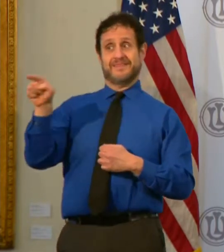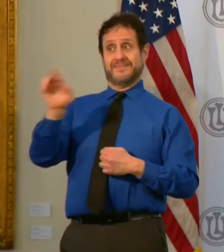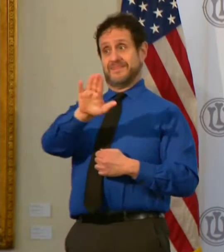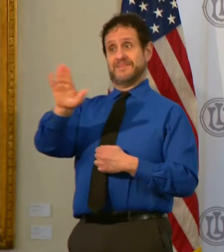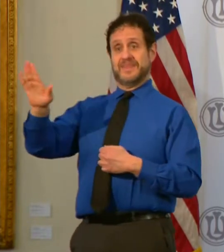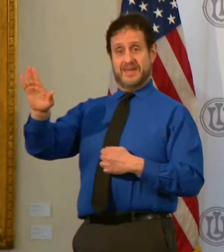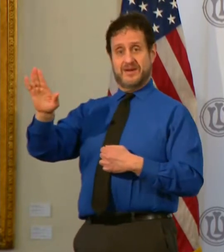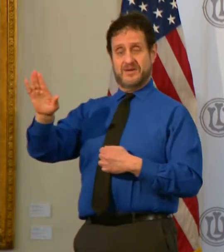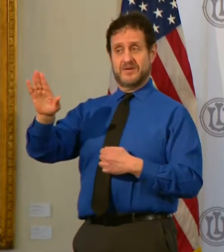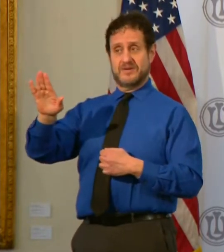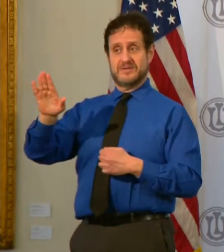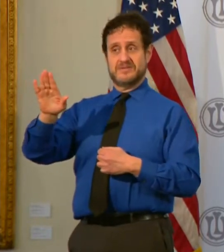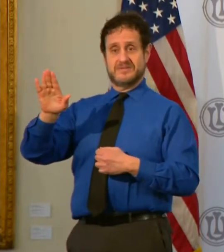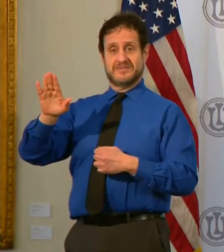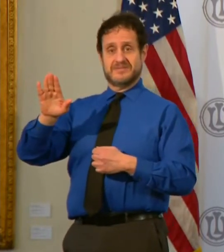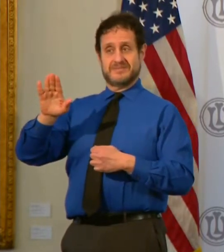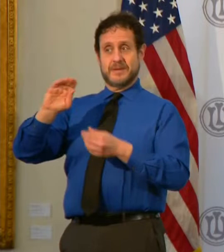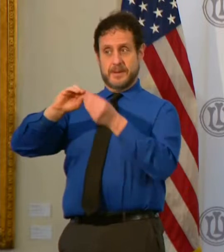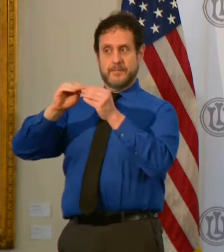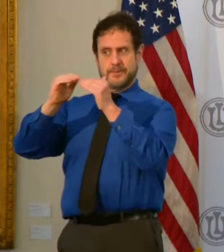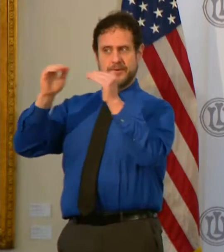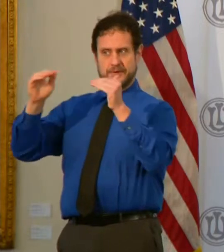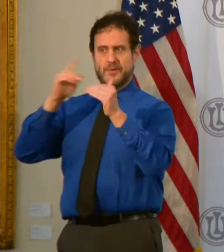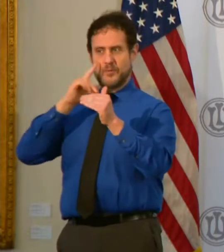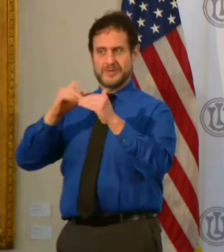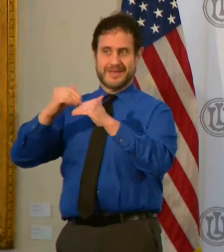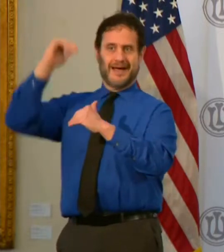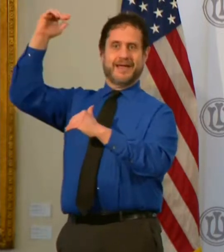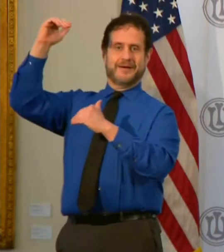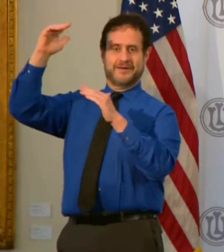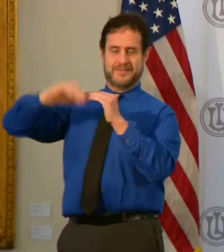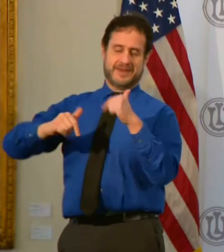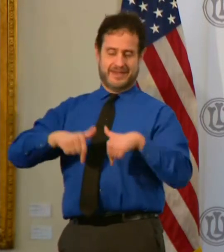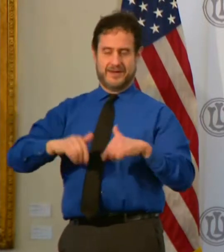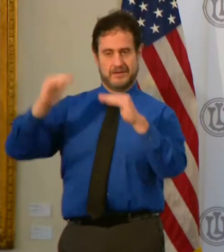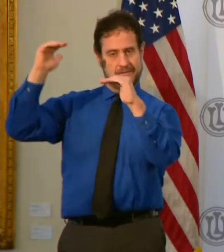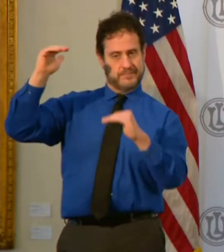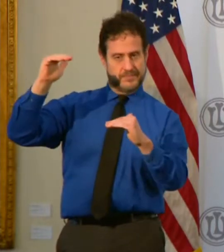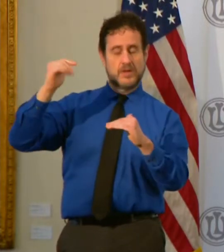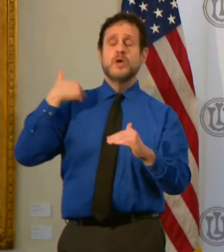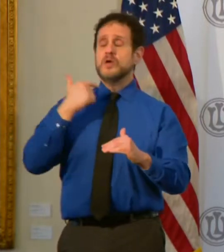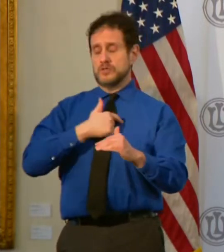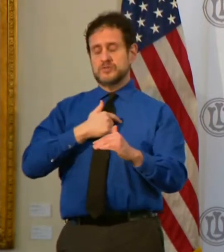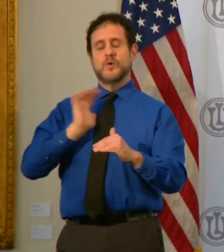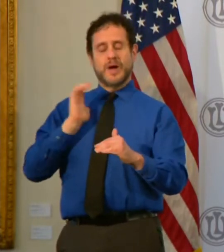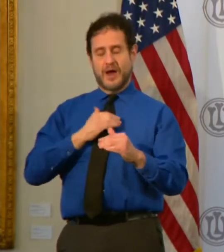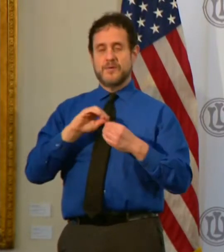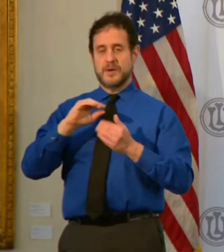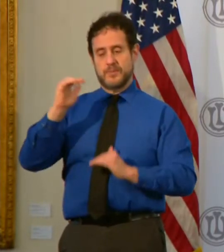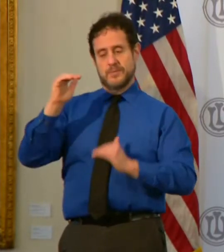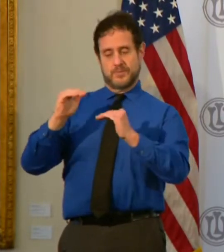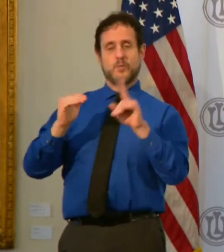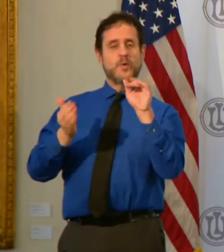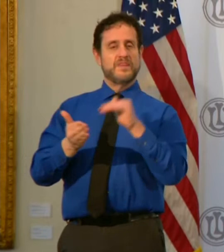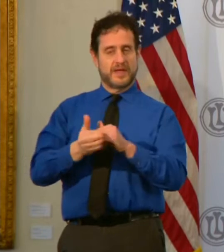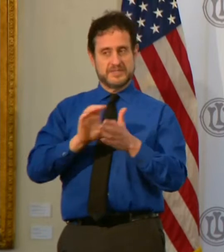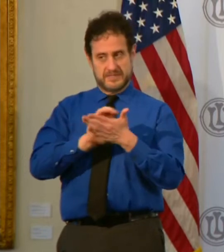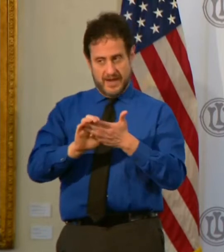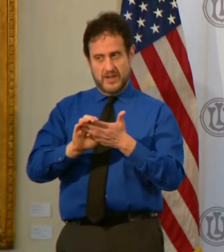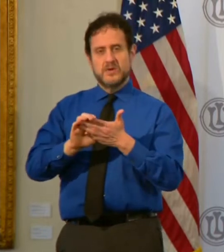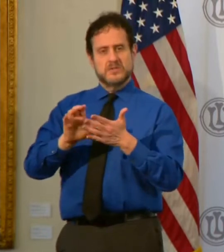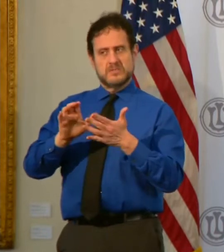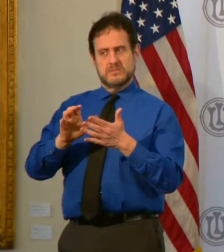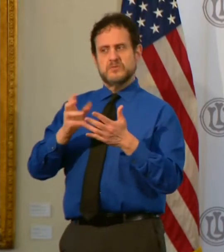we changed our policy to be more in line with the rest of the United States and focus more of our attention on going after violent